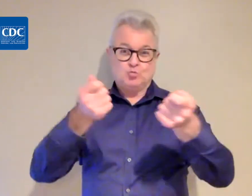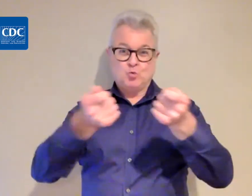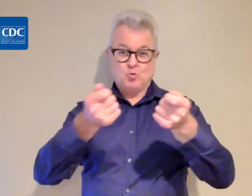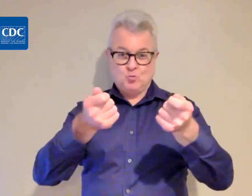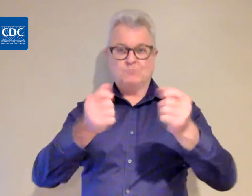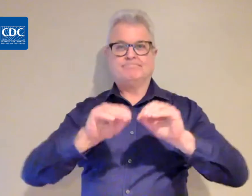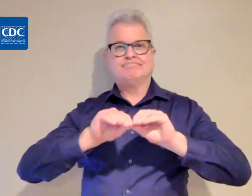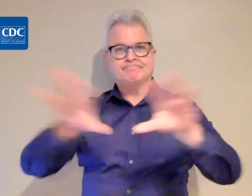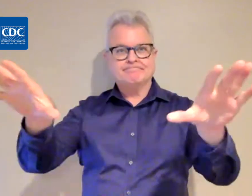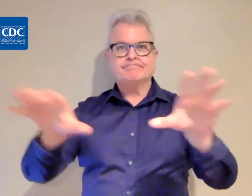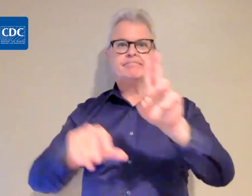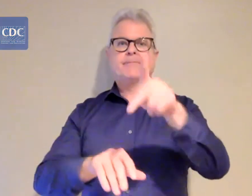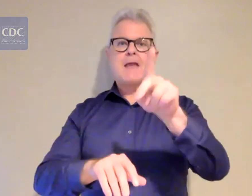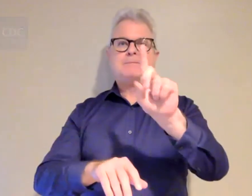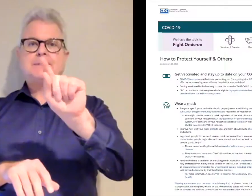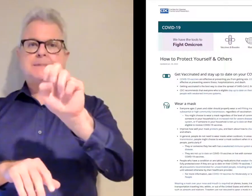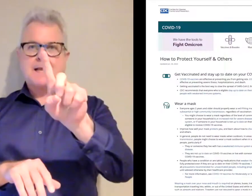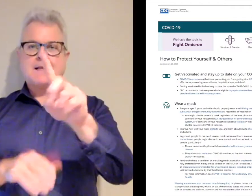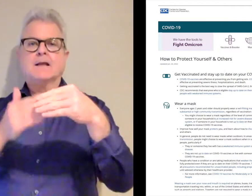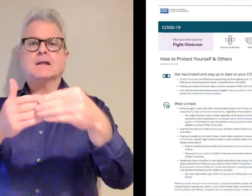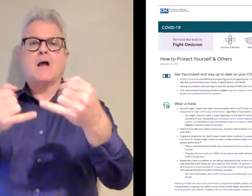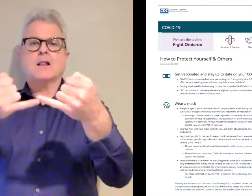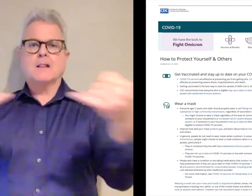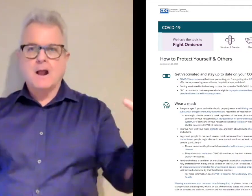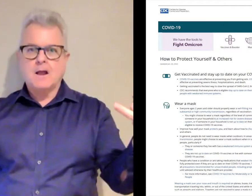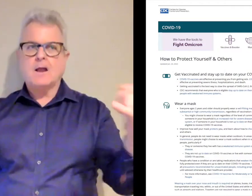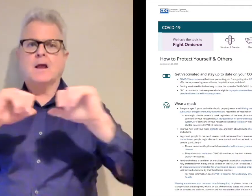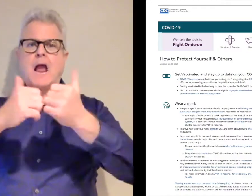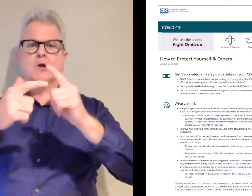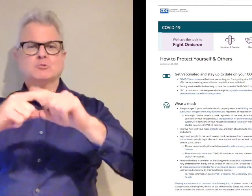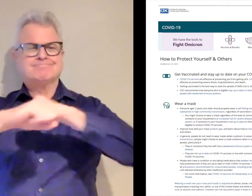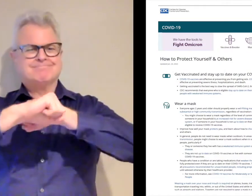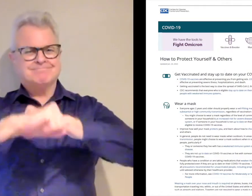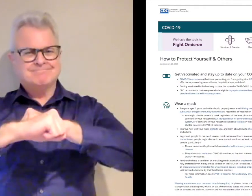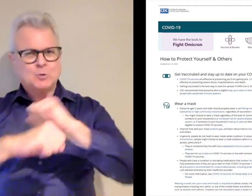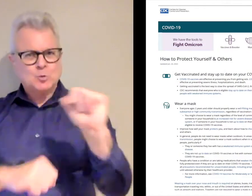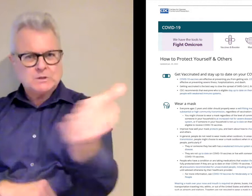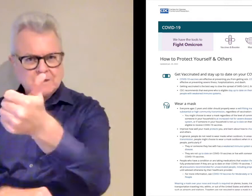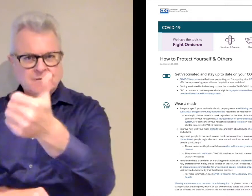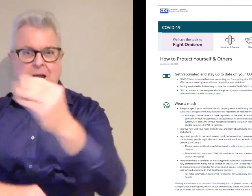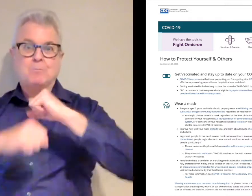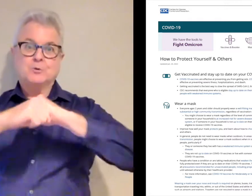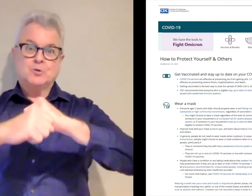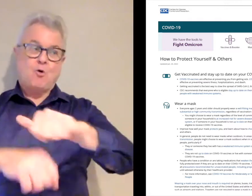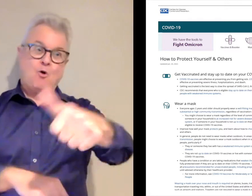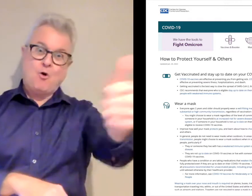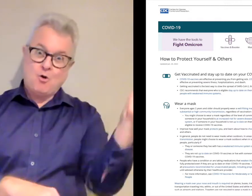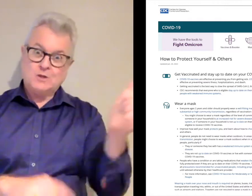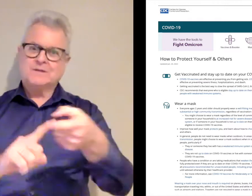Recently, the CDC, Center on Disease Center, has updated their guidelines on how to protect